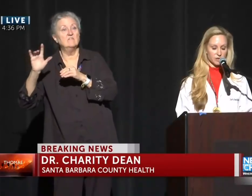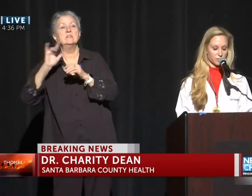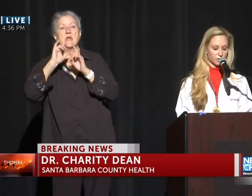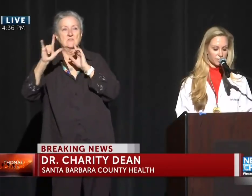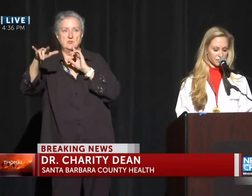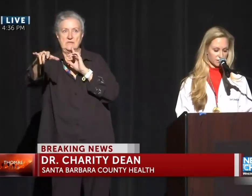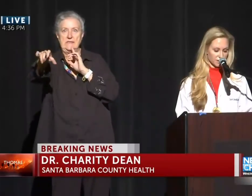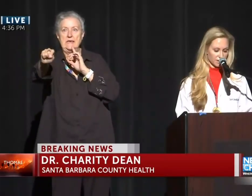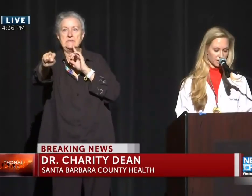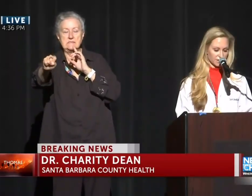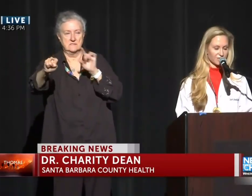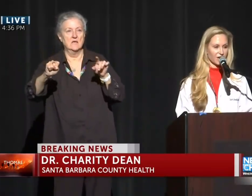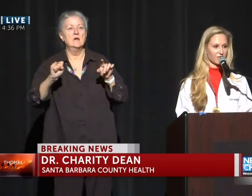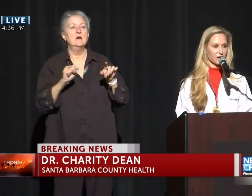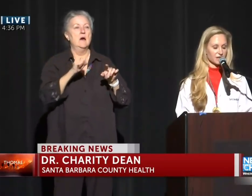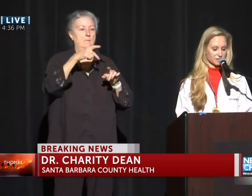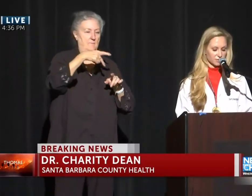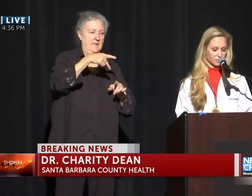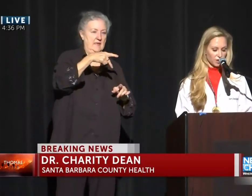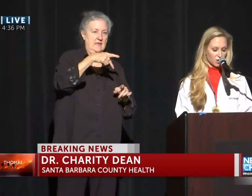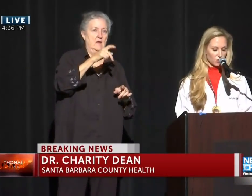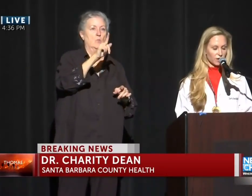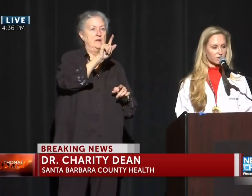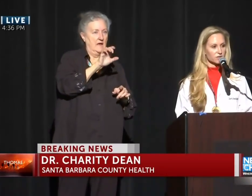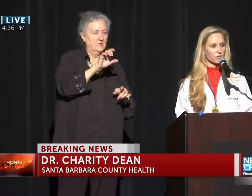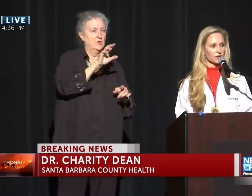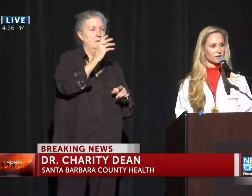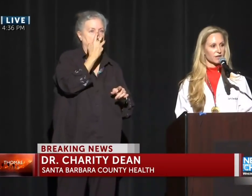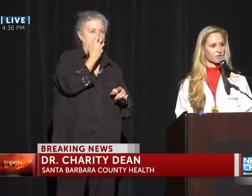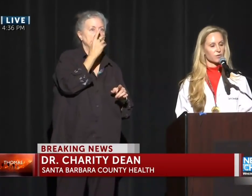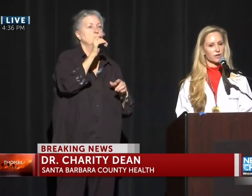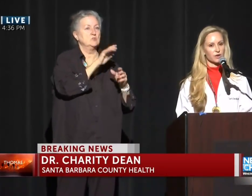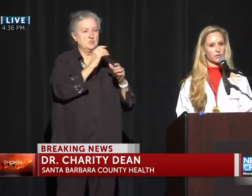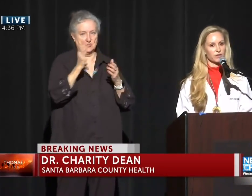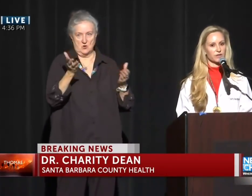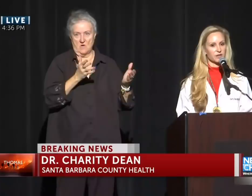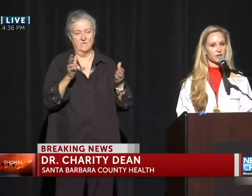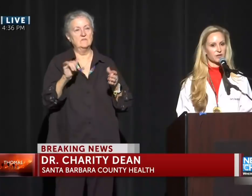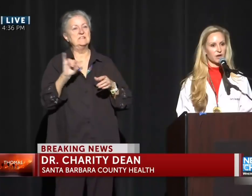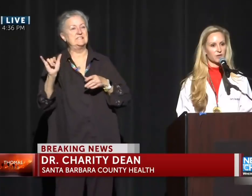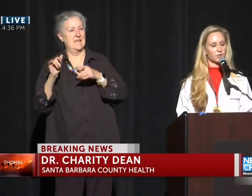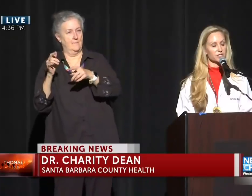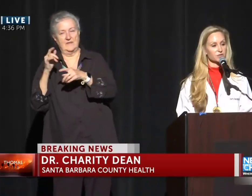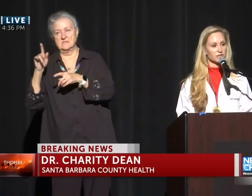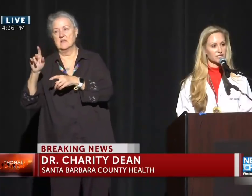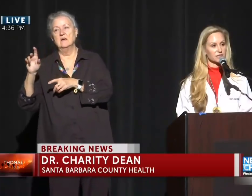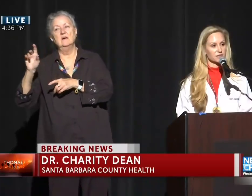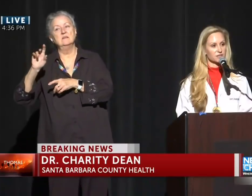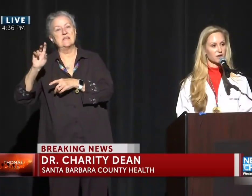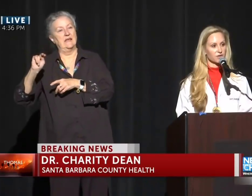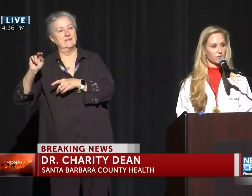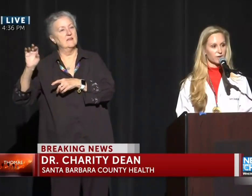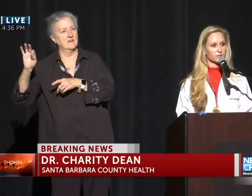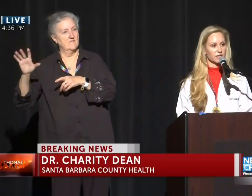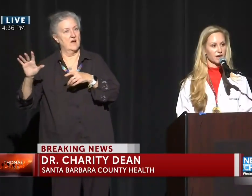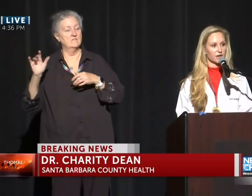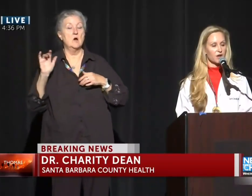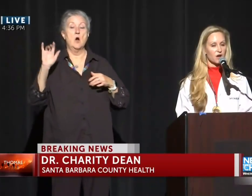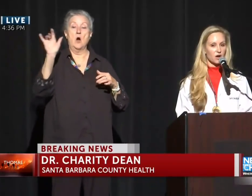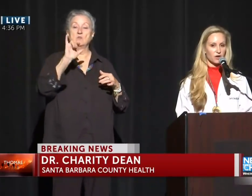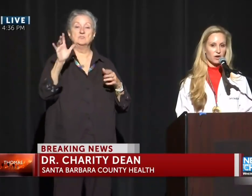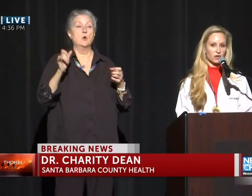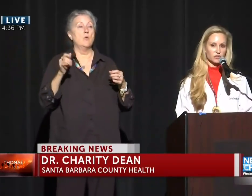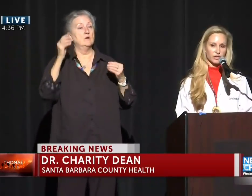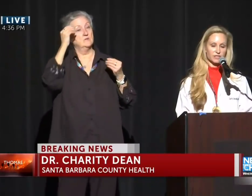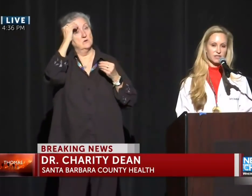will serve the same purpose as an N95 mask. We also want to let everyone know that the press releases on the